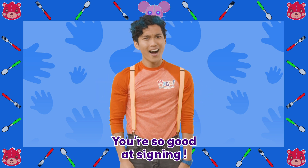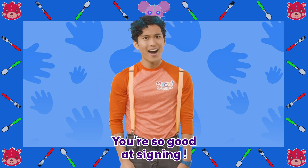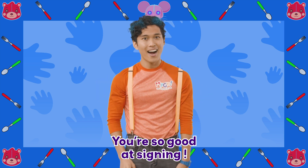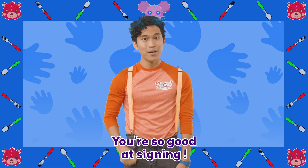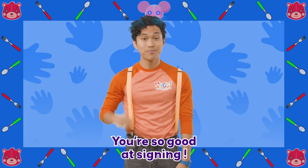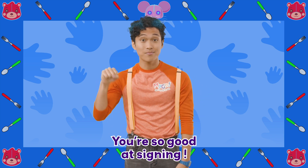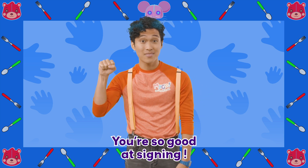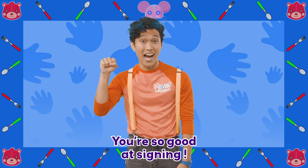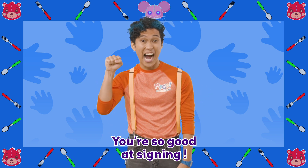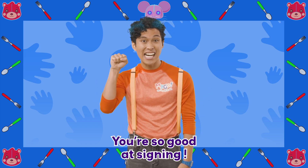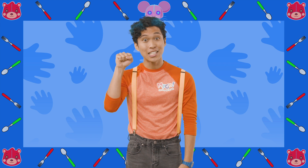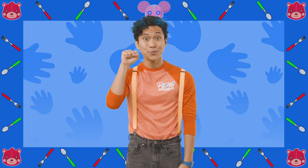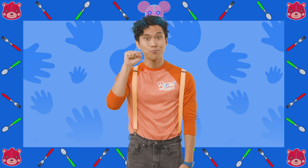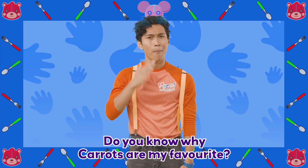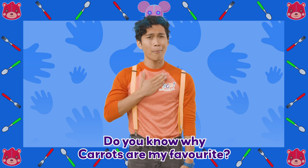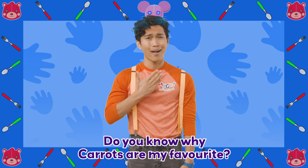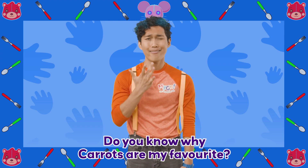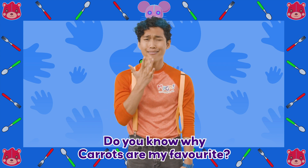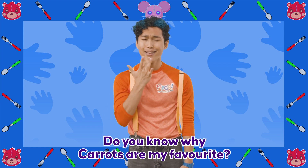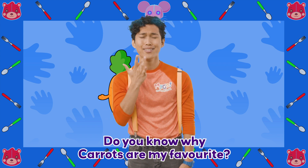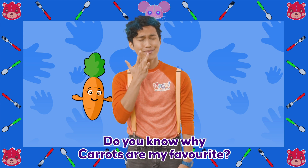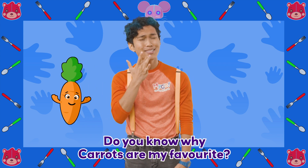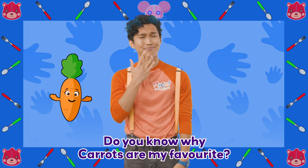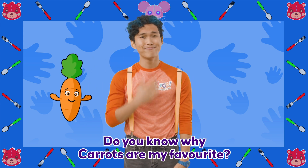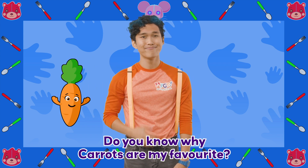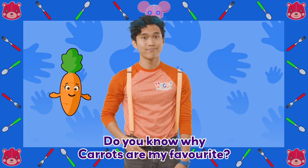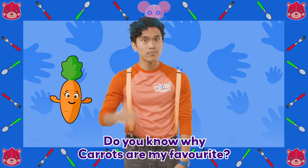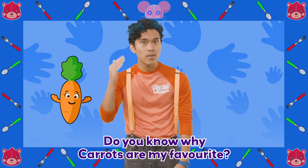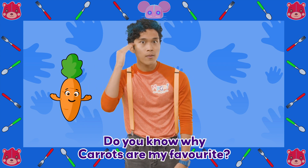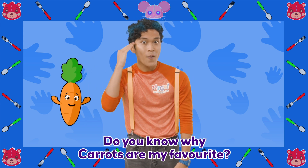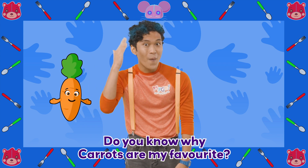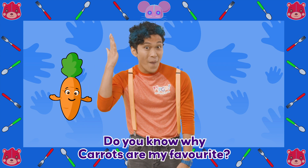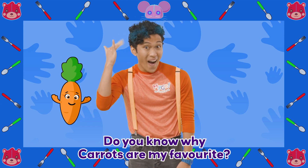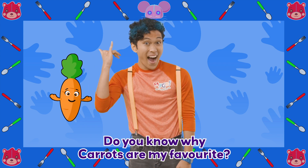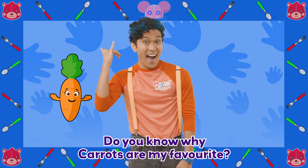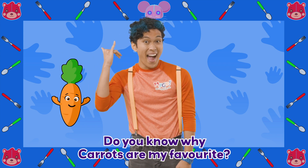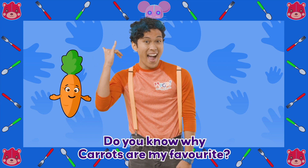signing. Do you know why carrots are my favorite?